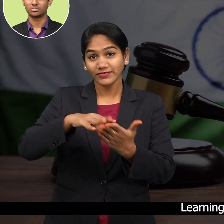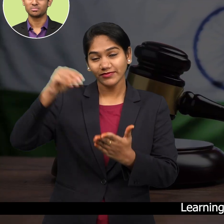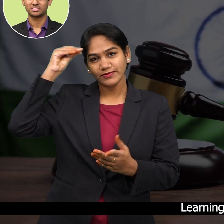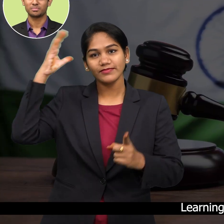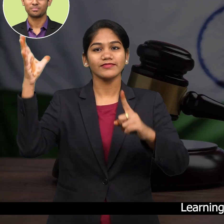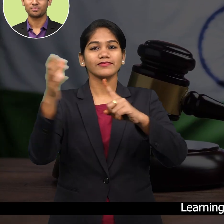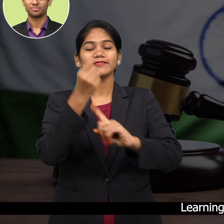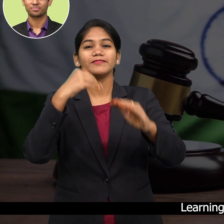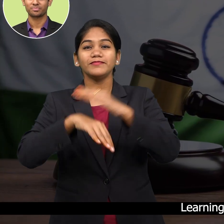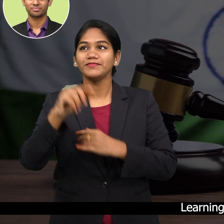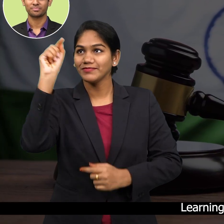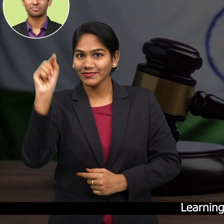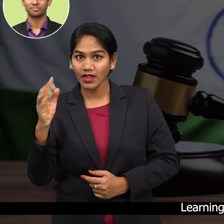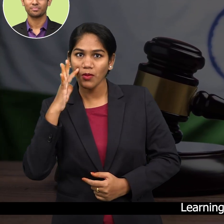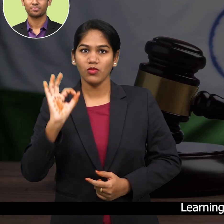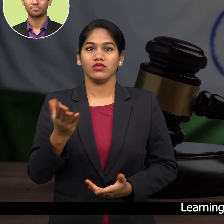Learning outcomes.